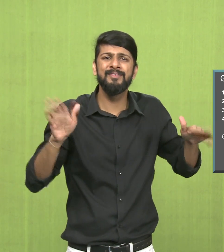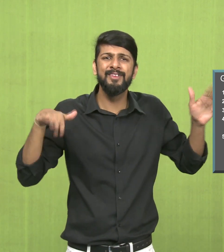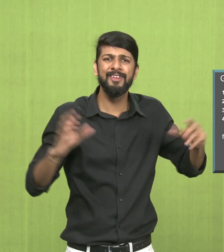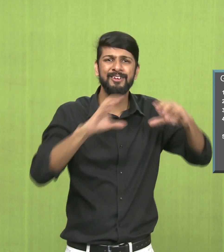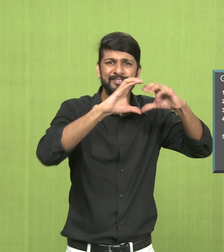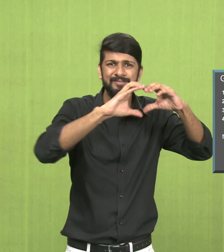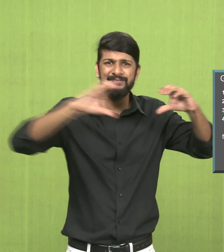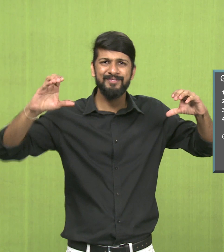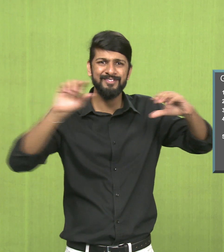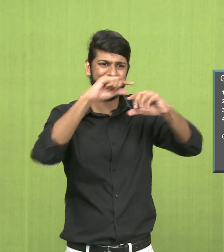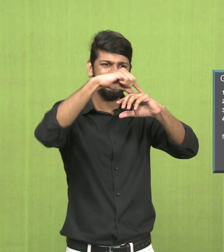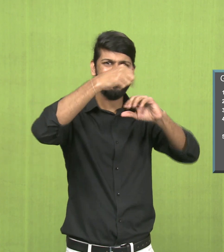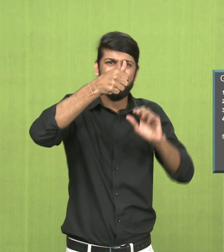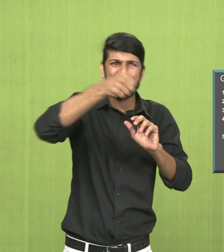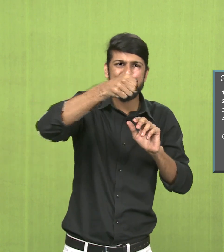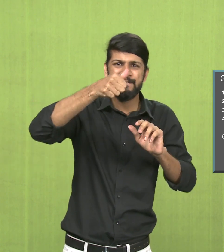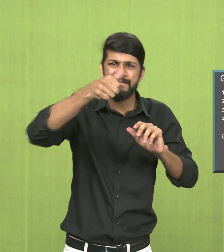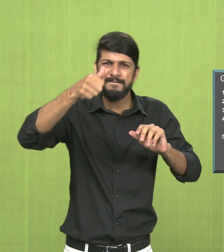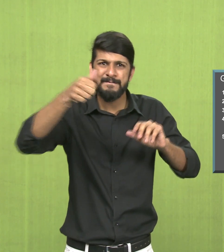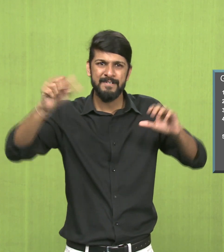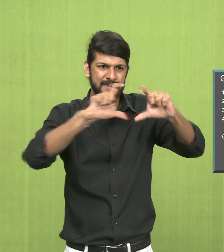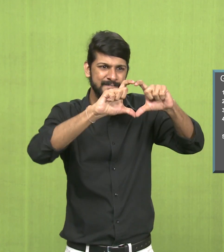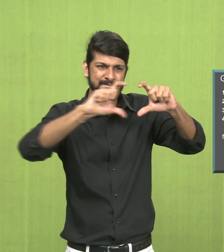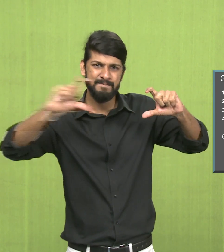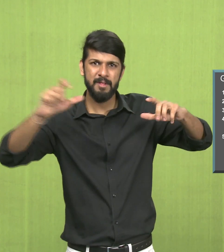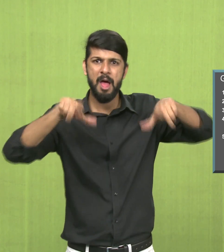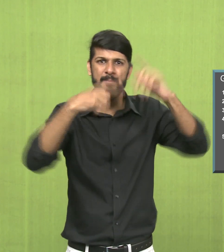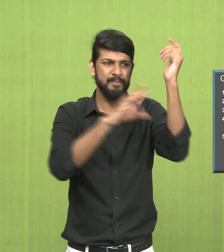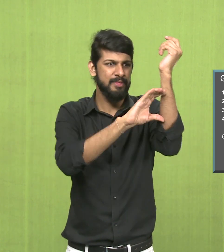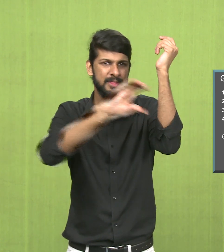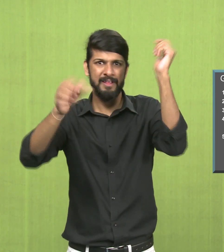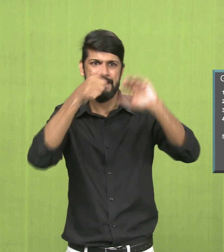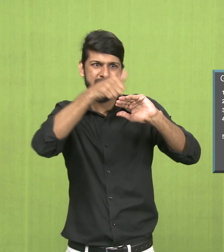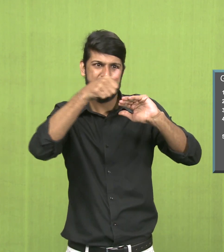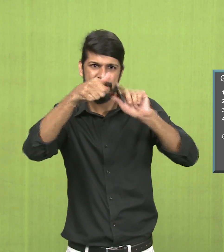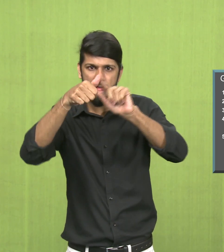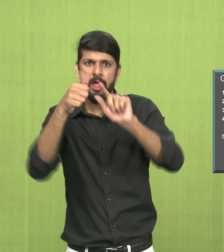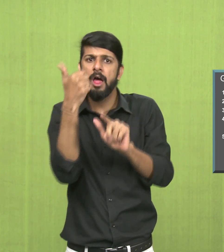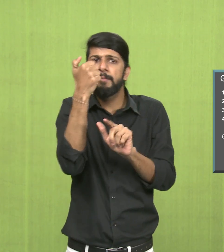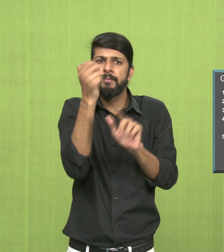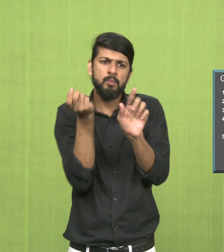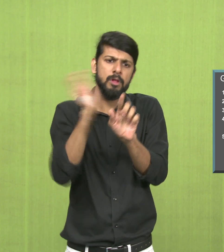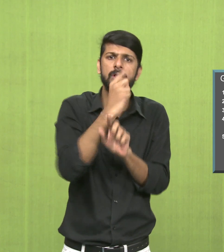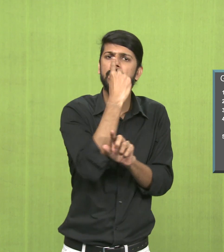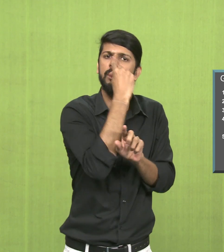and additional features are added by the pen, pencil, or brush. Even in the birds on a tree